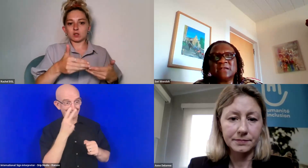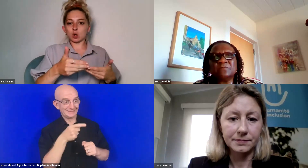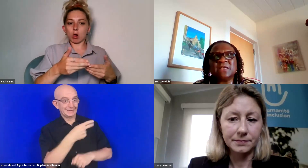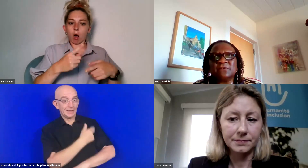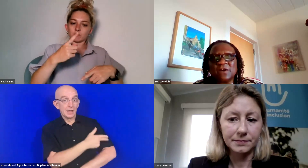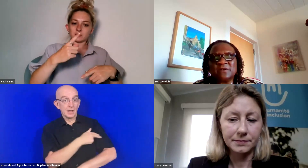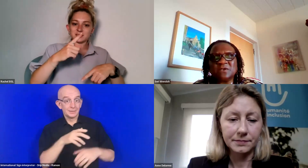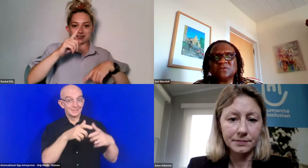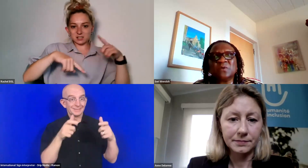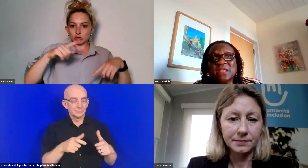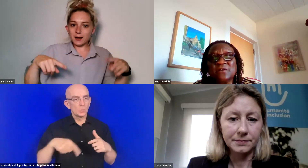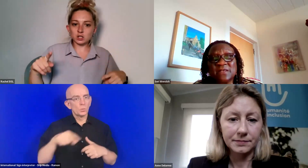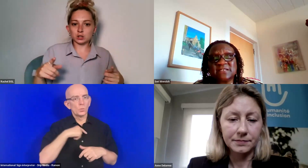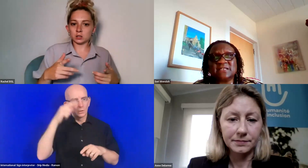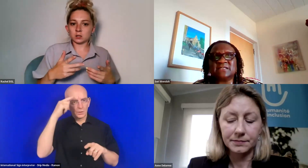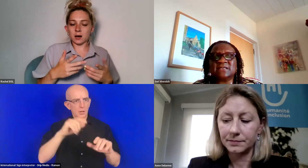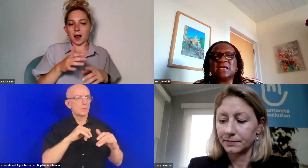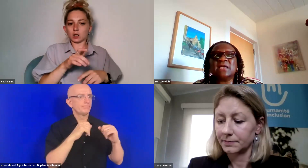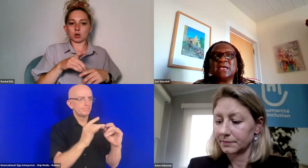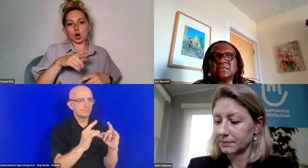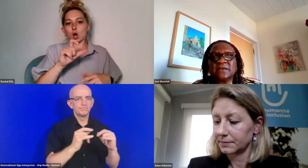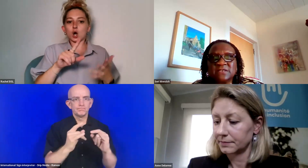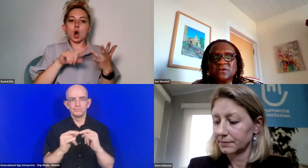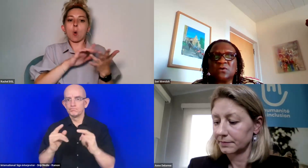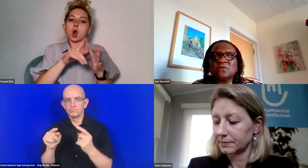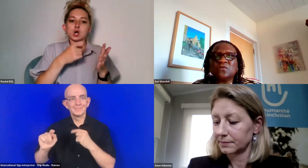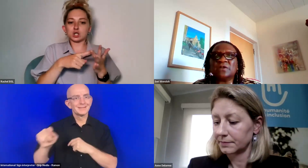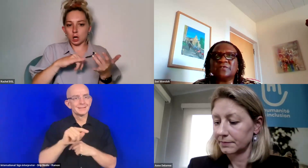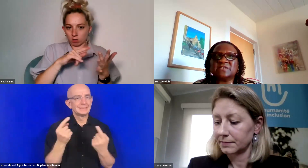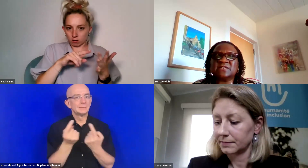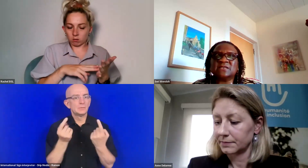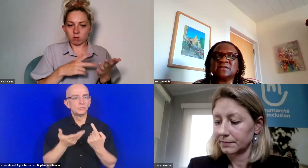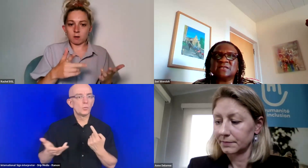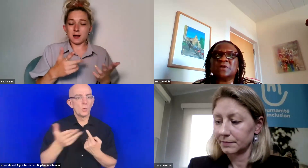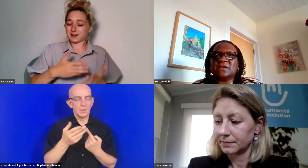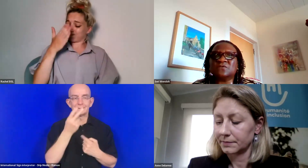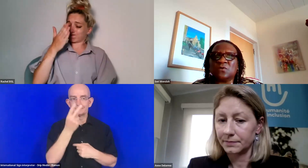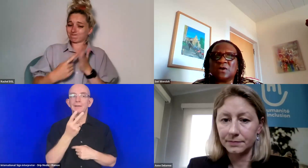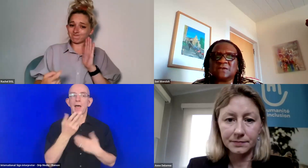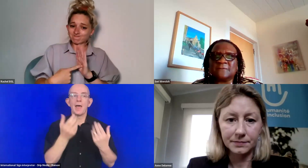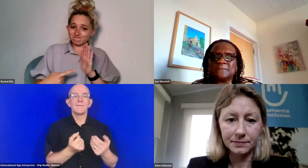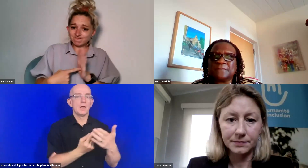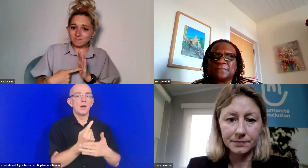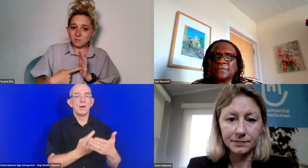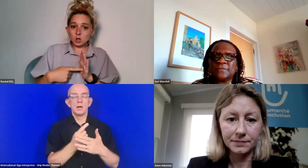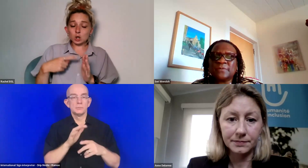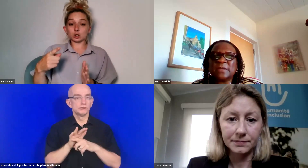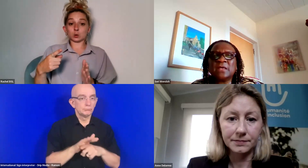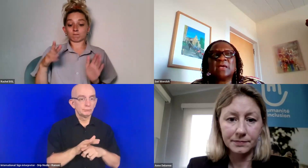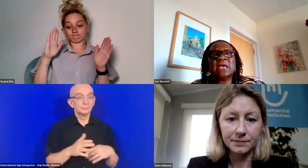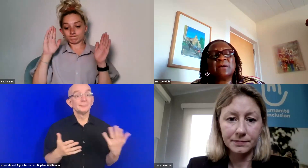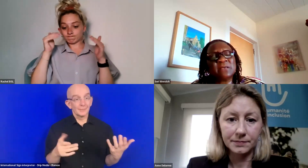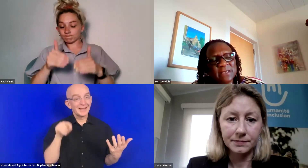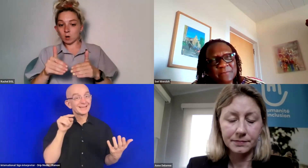Therefore, an enabling environment within our health settings is critical for addressing reproductive coercion.